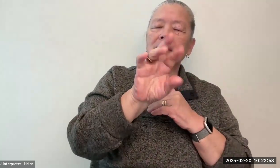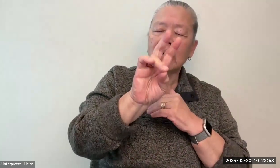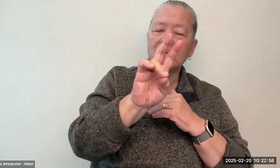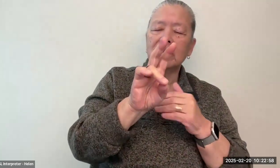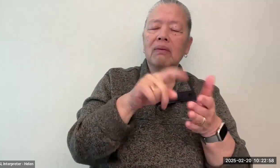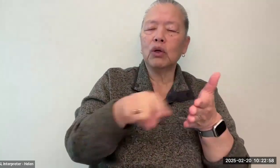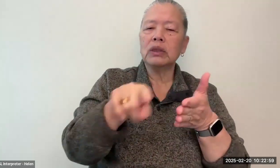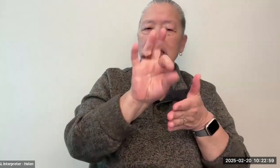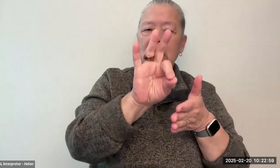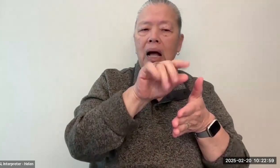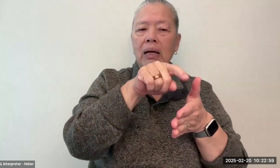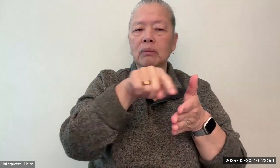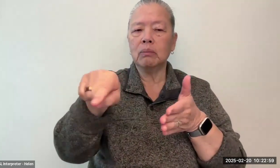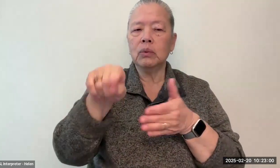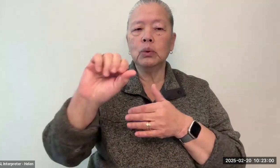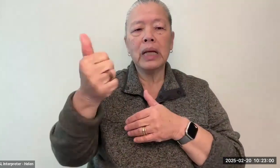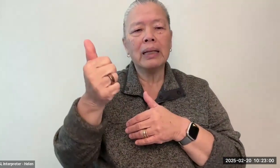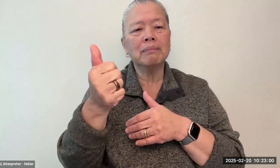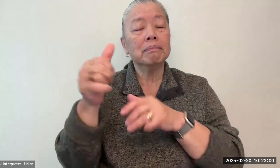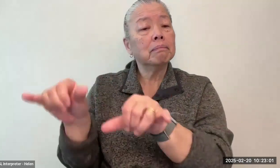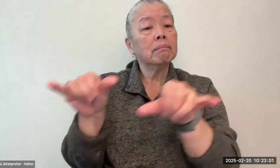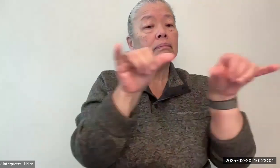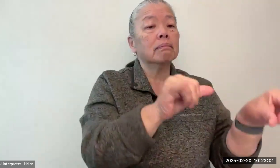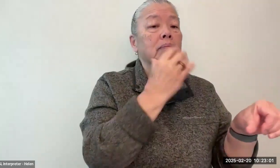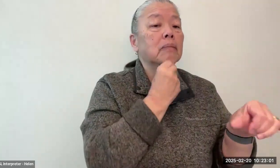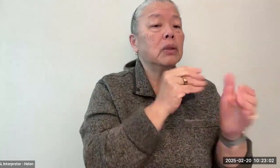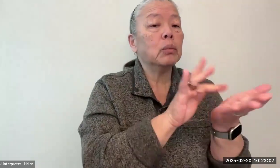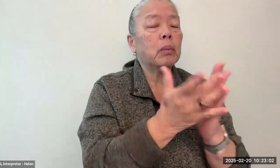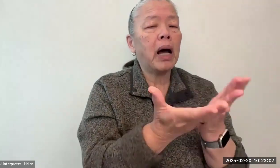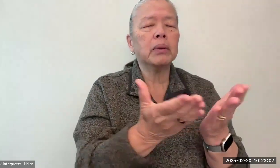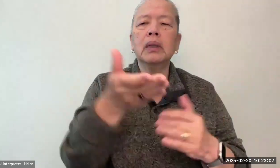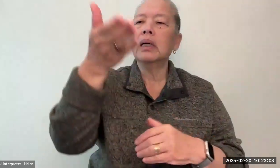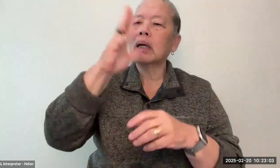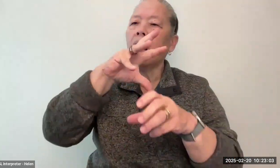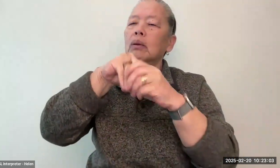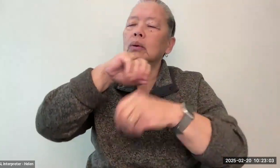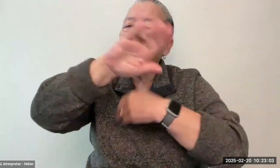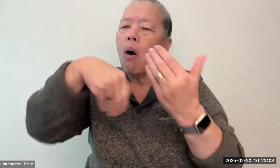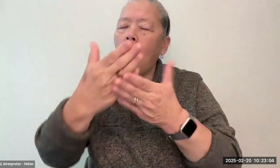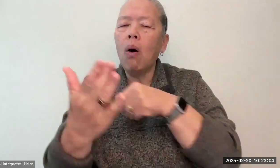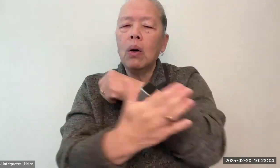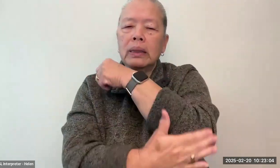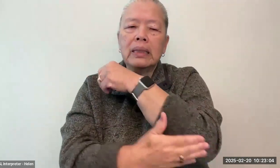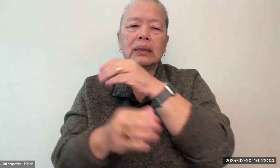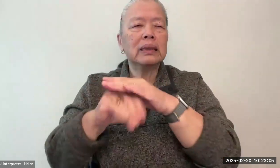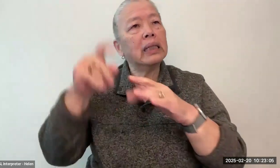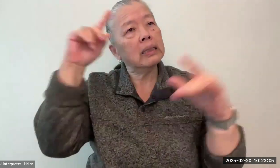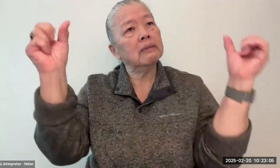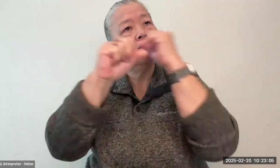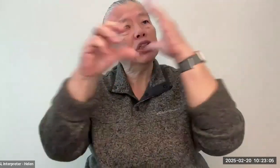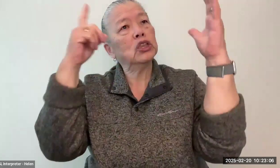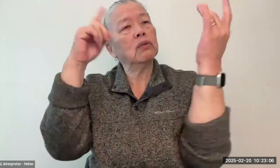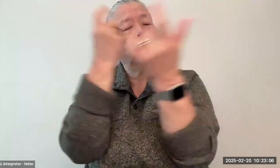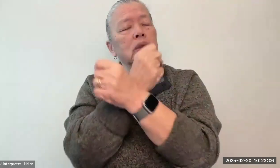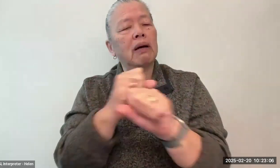that, just like in the Hebrew Bible, God includes all nations in God's salvific vision and intends for them to keep